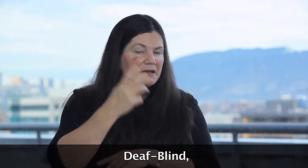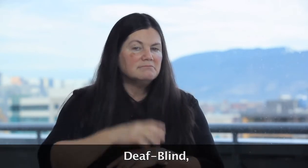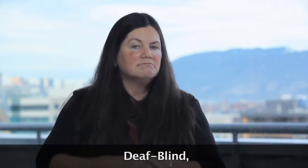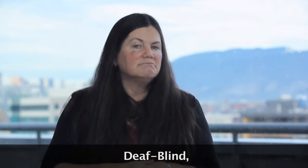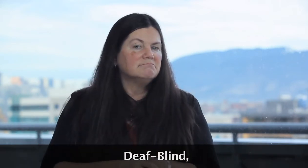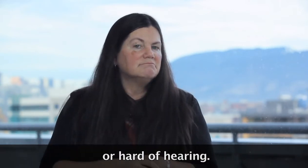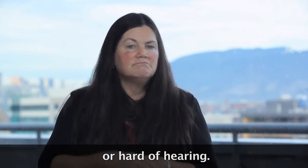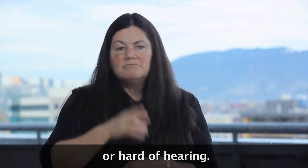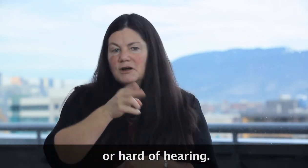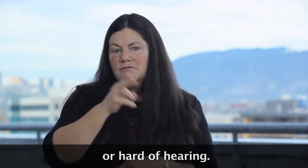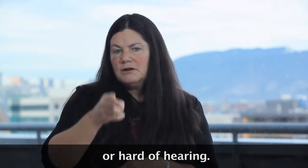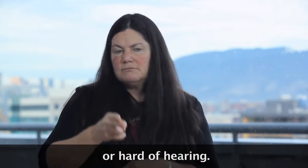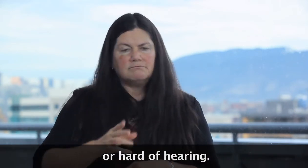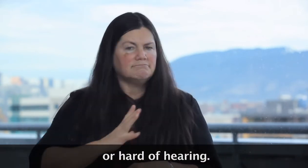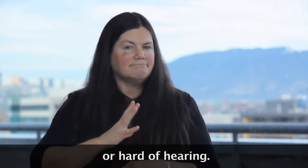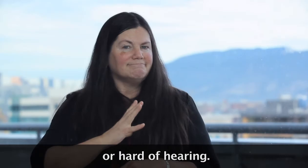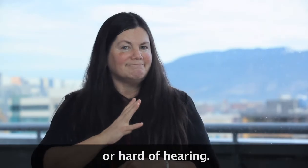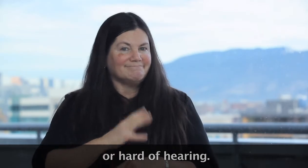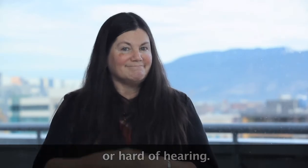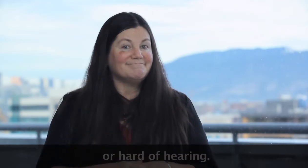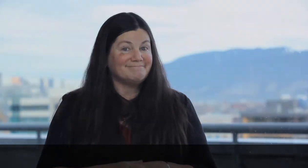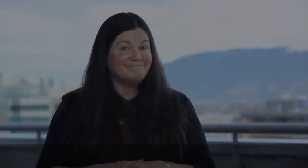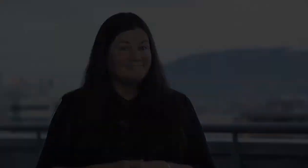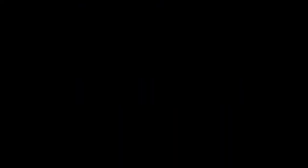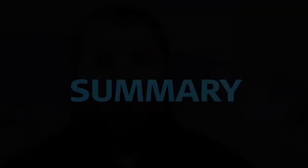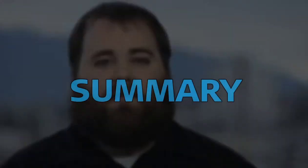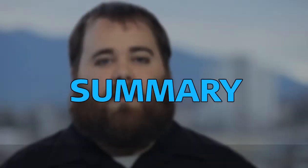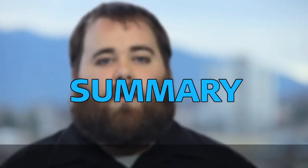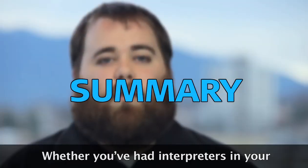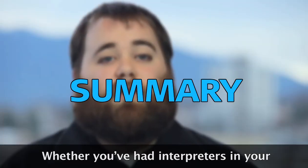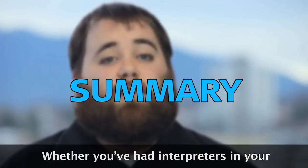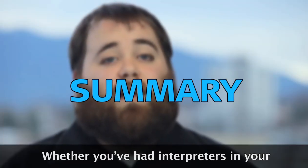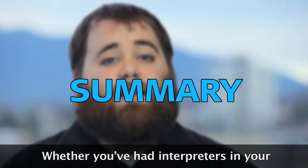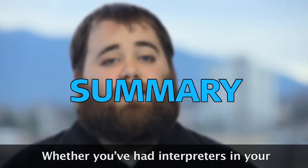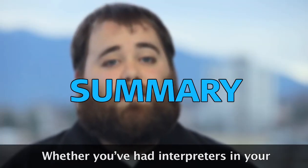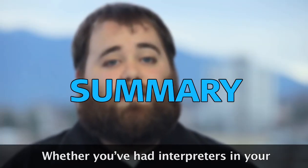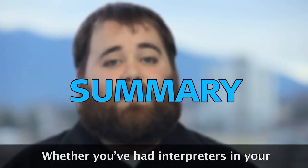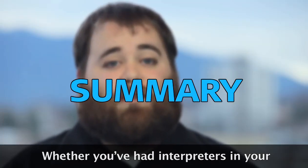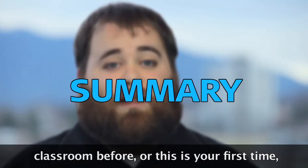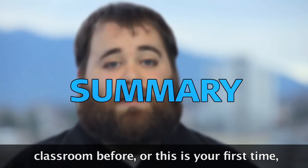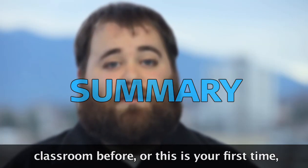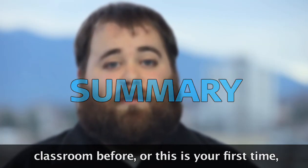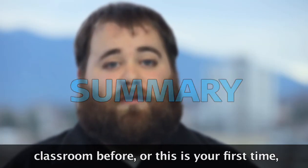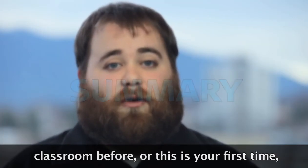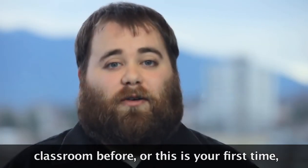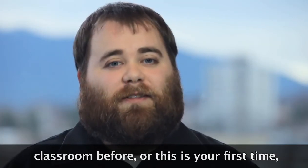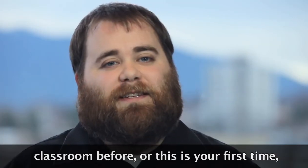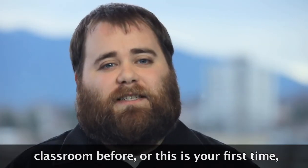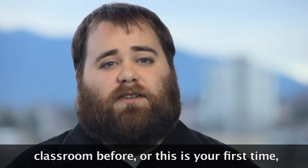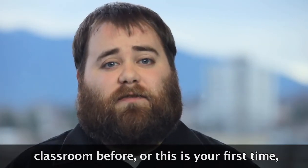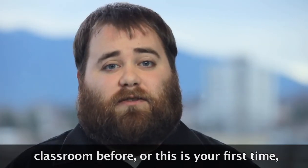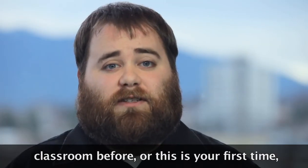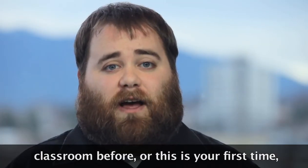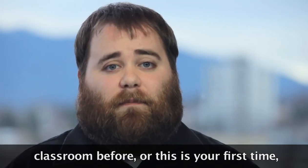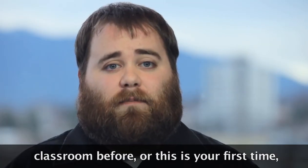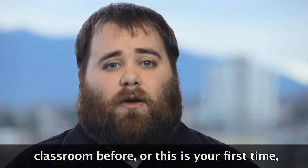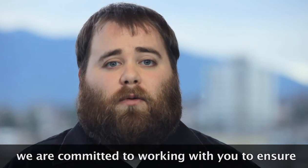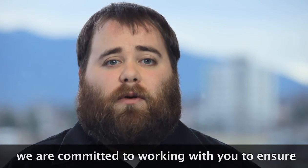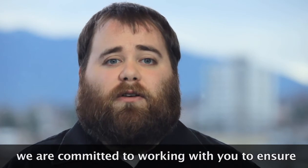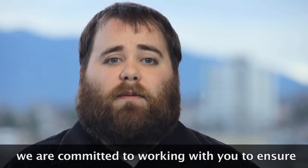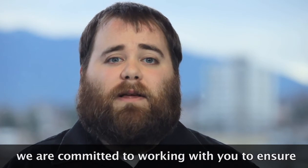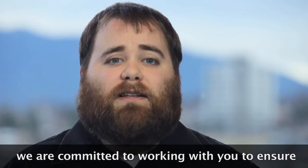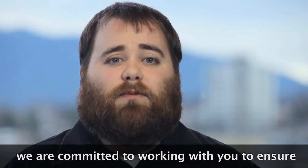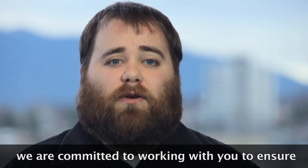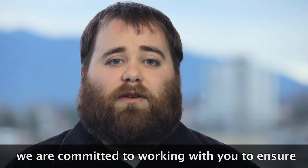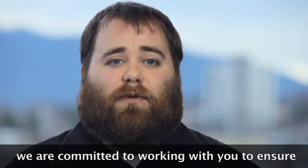deaf-blind, or hard of hearing. Summary. Whether you've had interpreters in your classroom before or this is your first time,